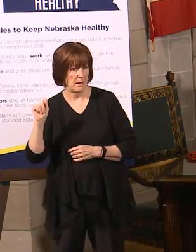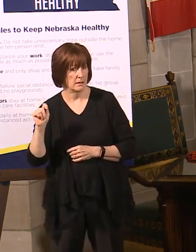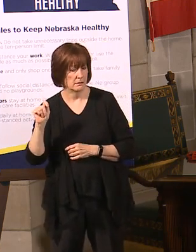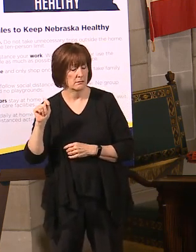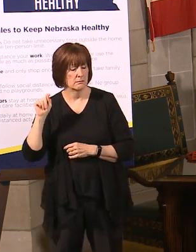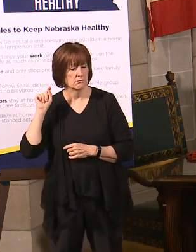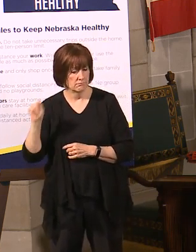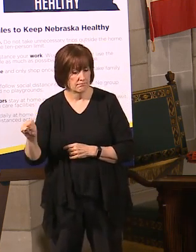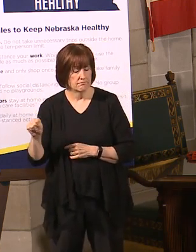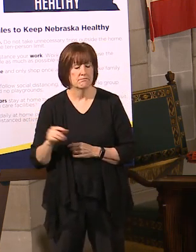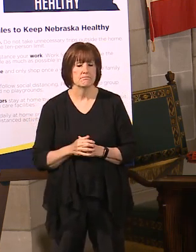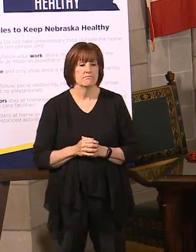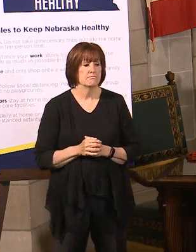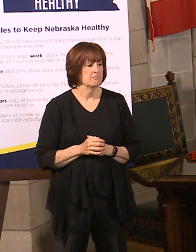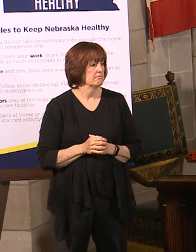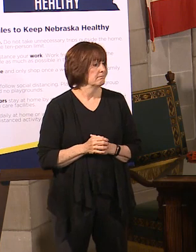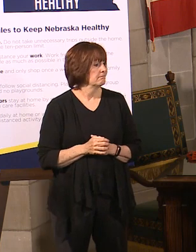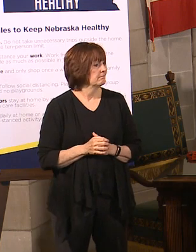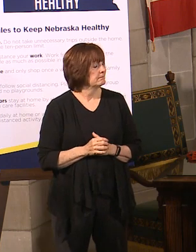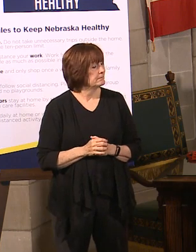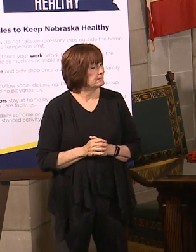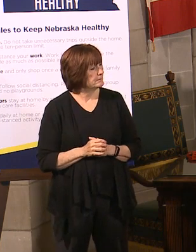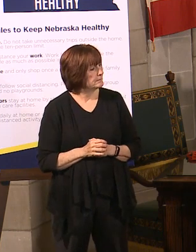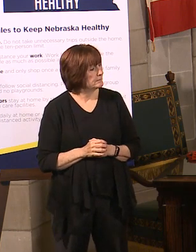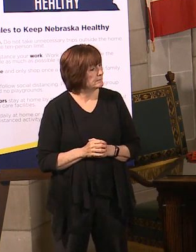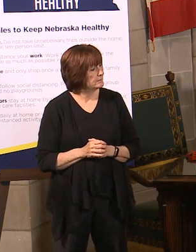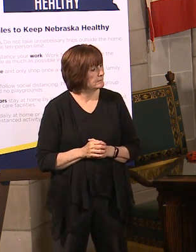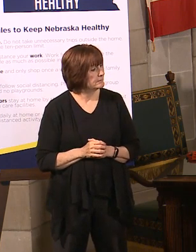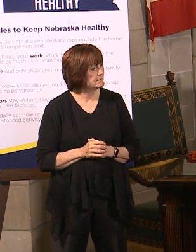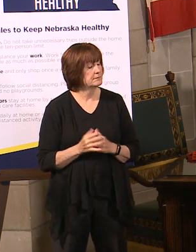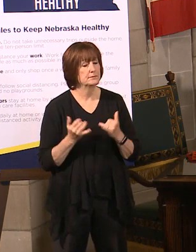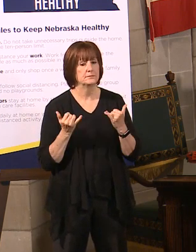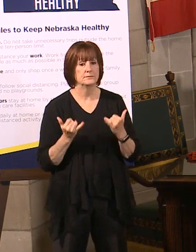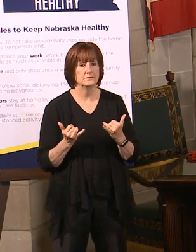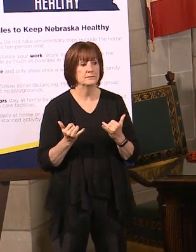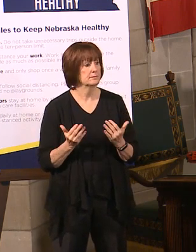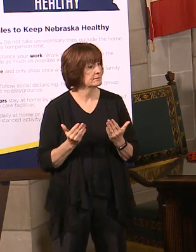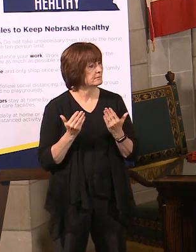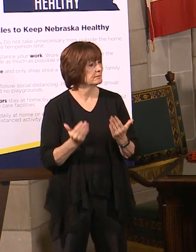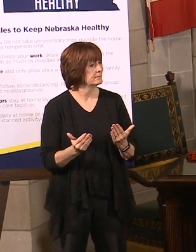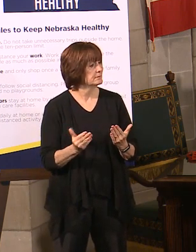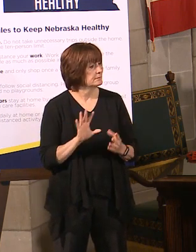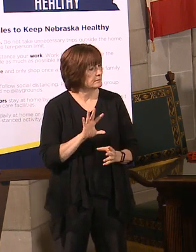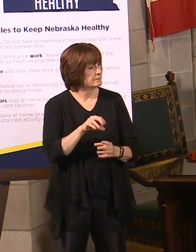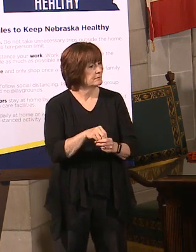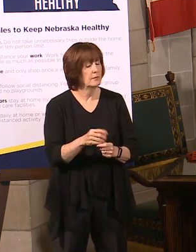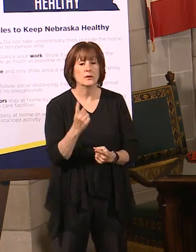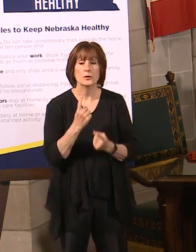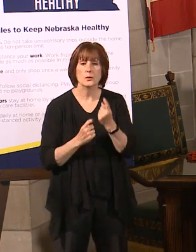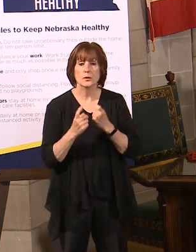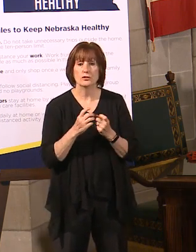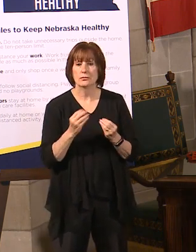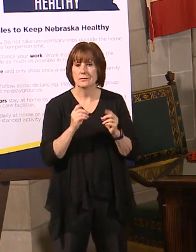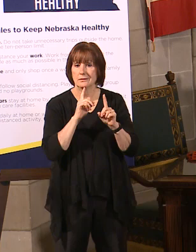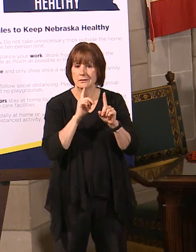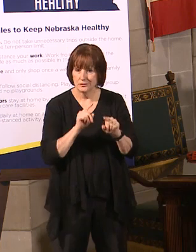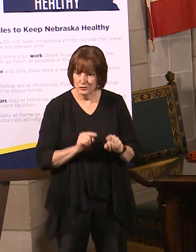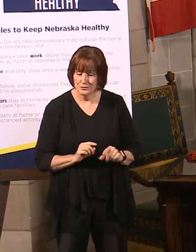to make that brief announcement as well. And with that, let's go ahead and get into questions and